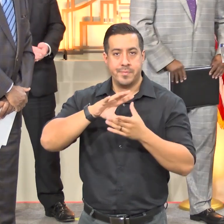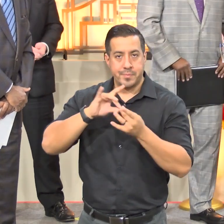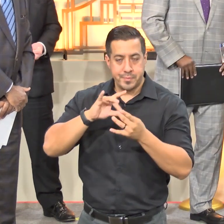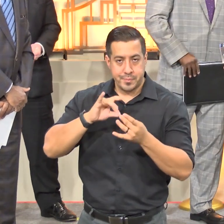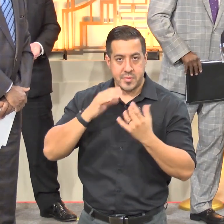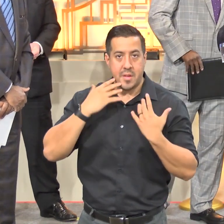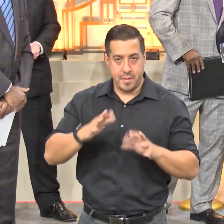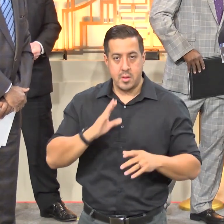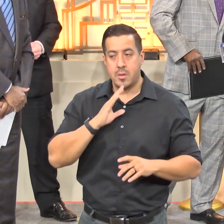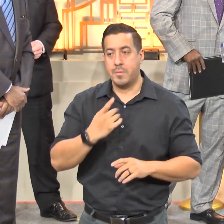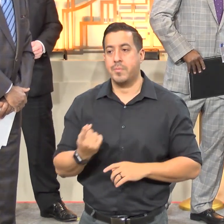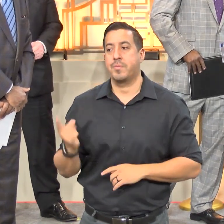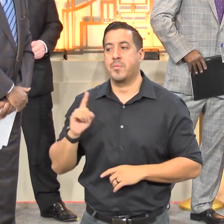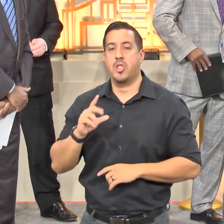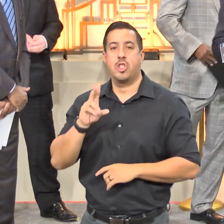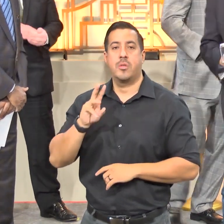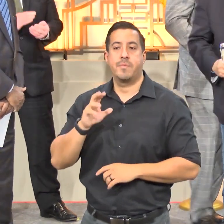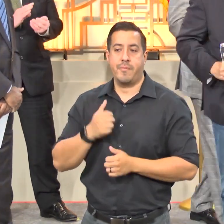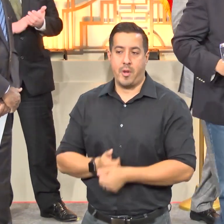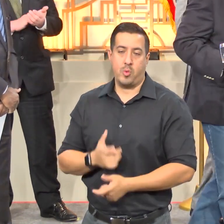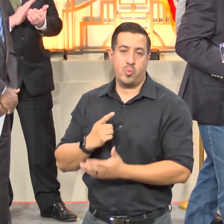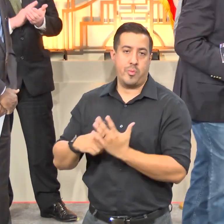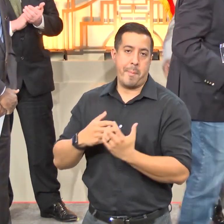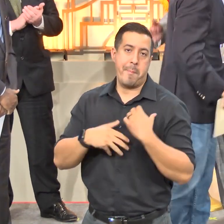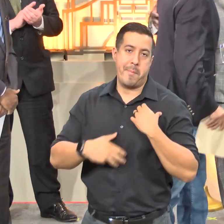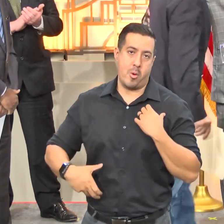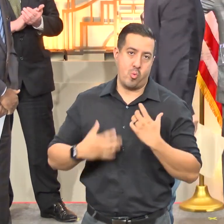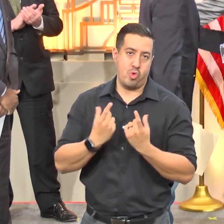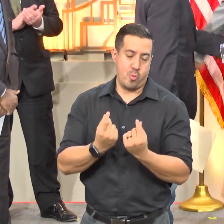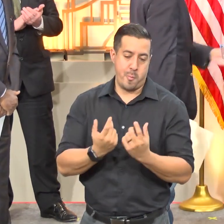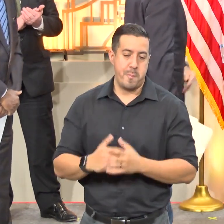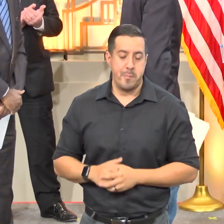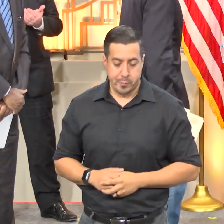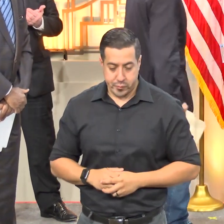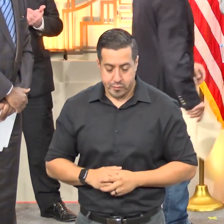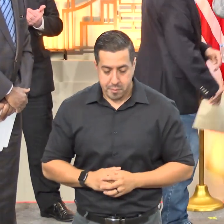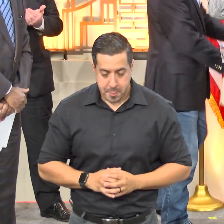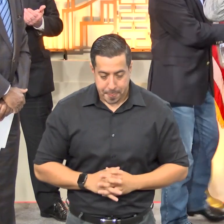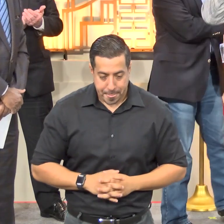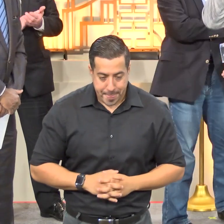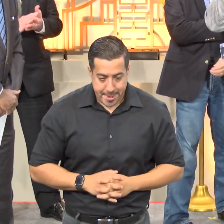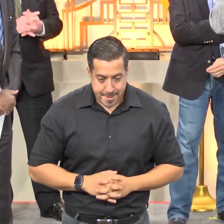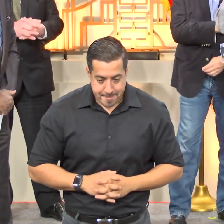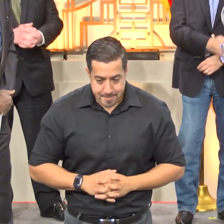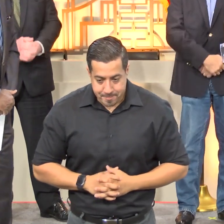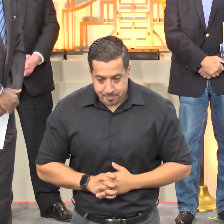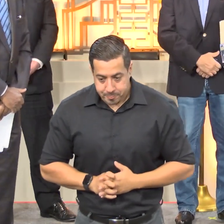we'll follow you, Mayor Turner. Thank you. Thank you, sir.